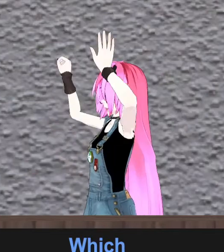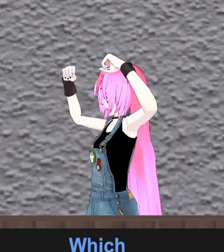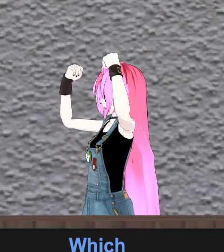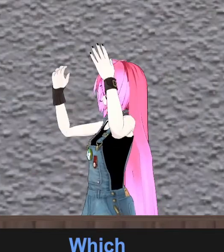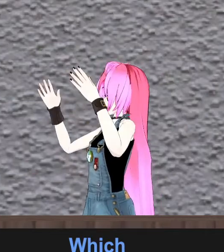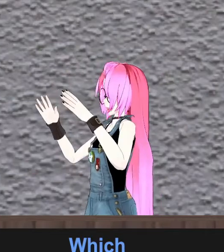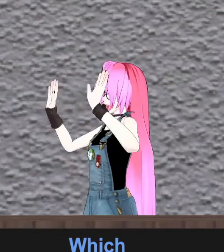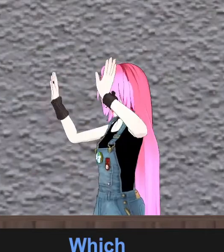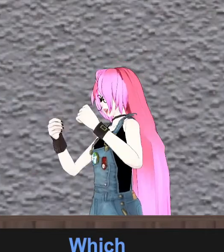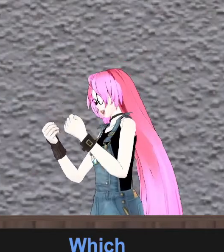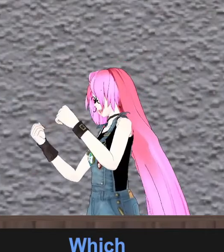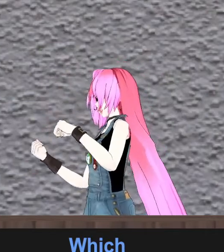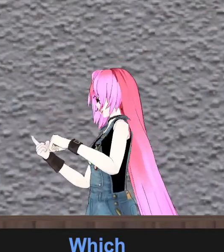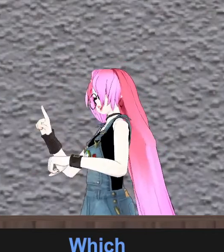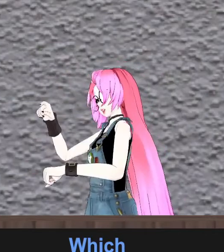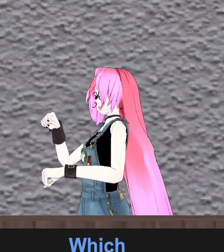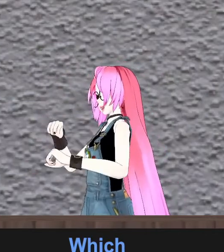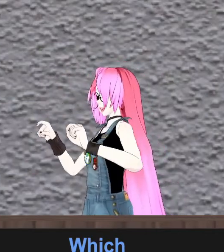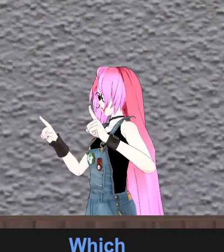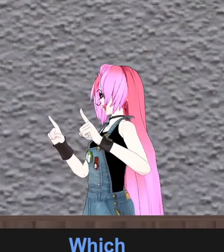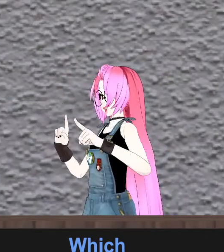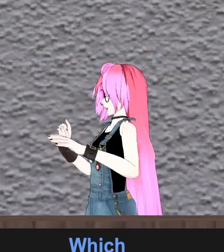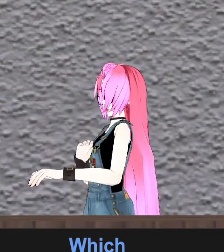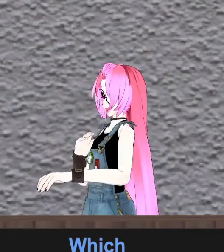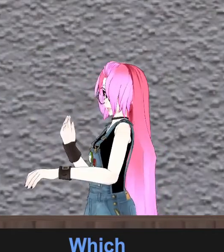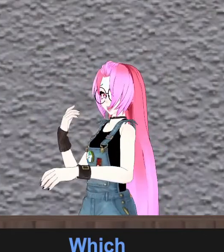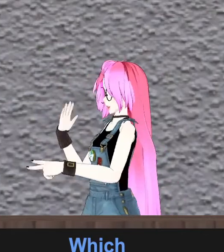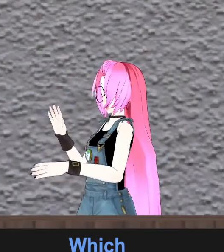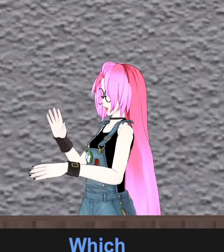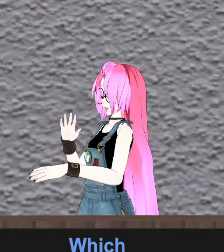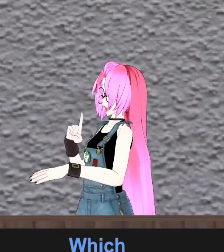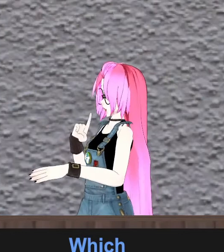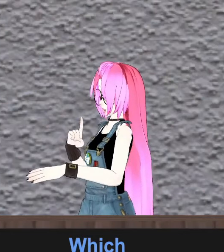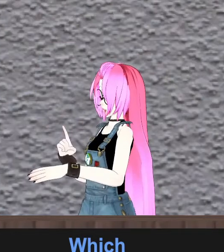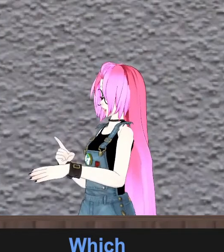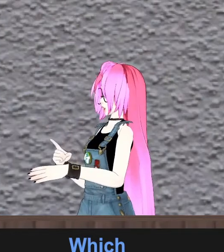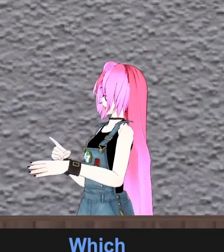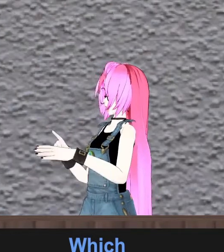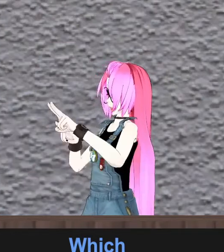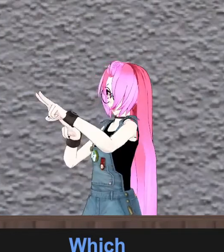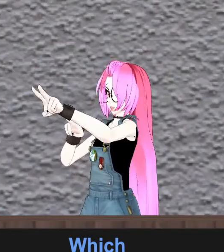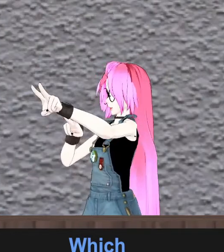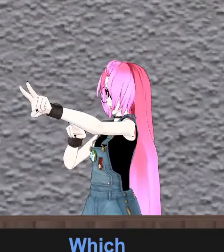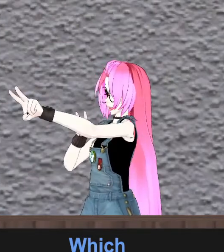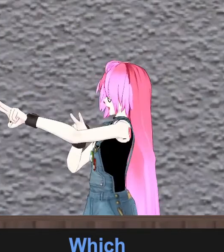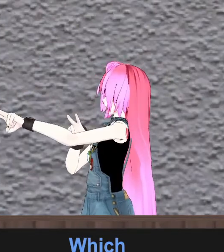seeing lights, and they're like, oh, gotta pull over. But it does happen that if a police officer doesn't know that, oh, this person's deaf, they can interpret them not pulling over